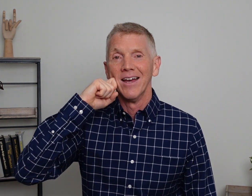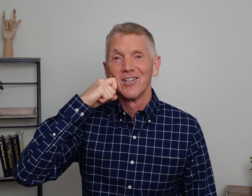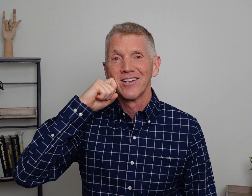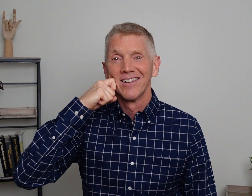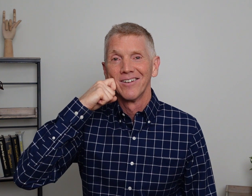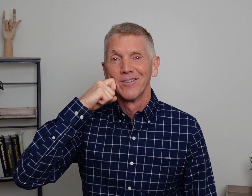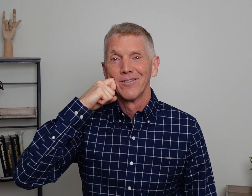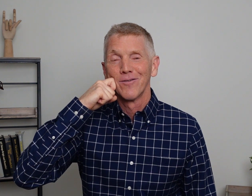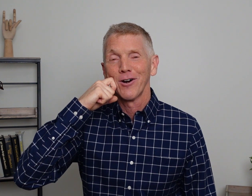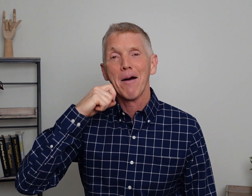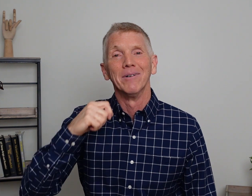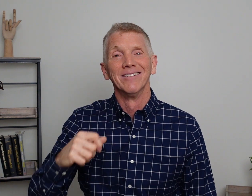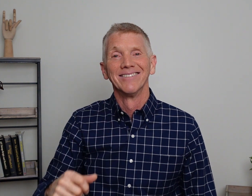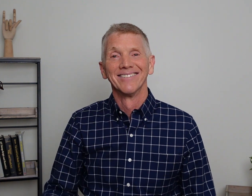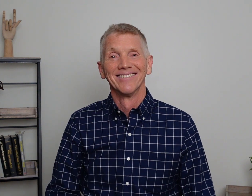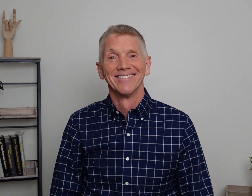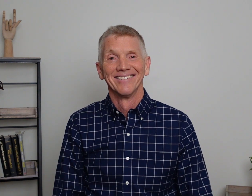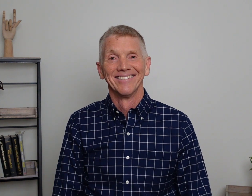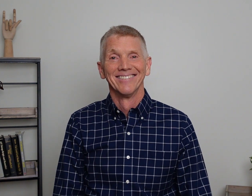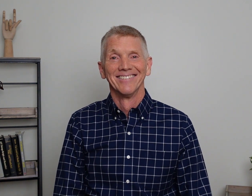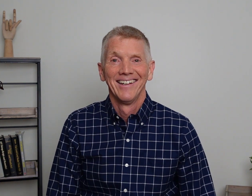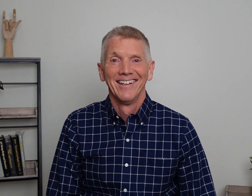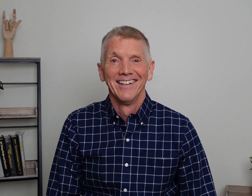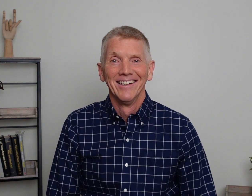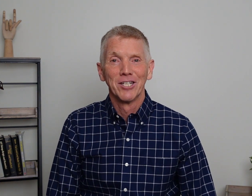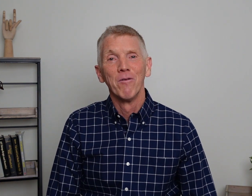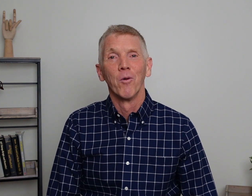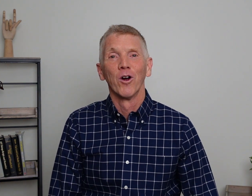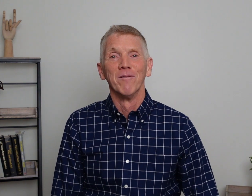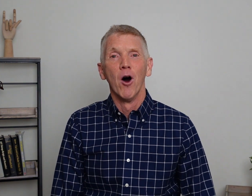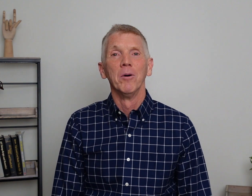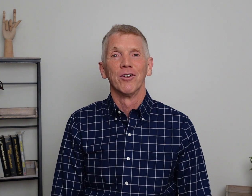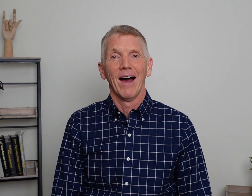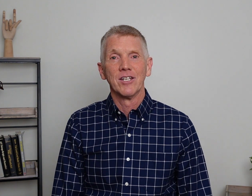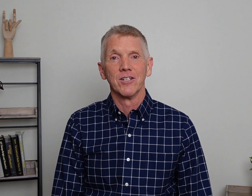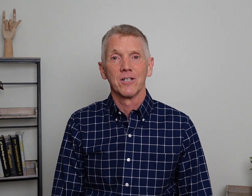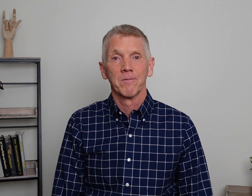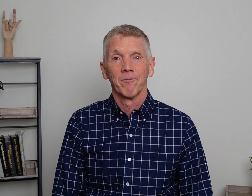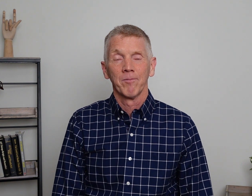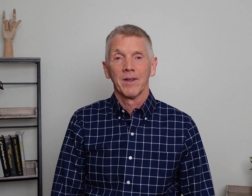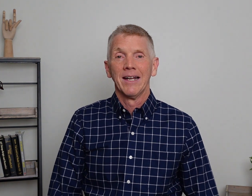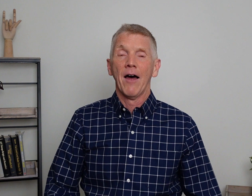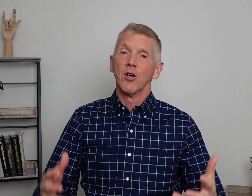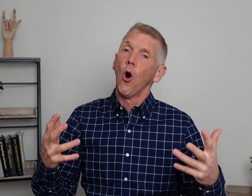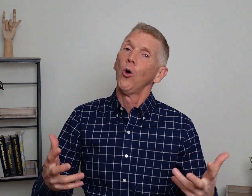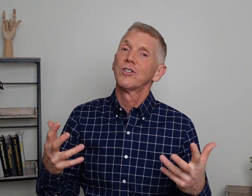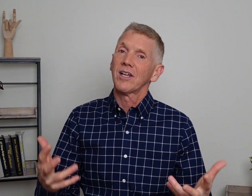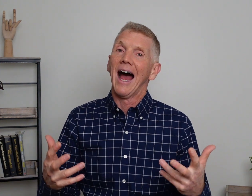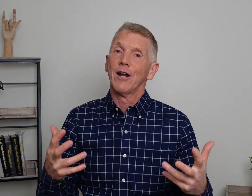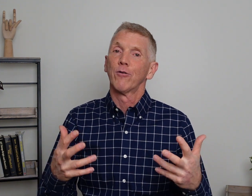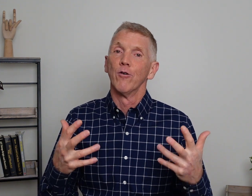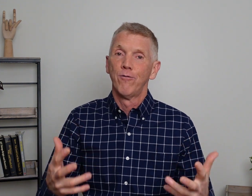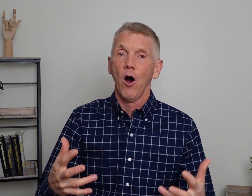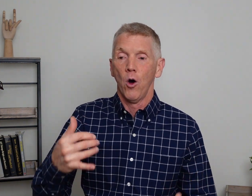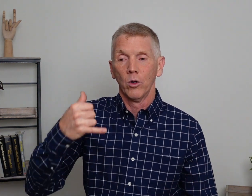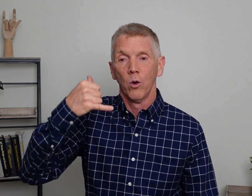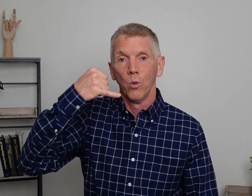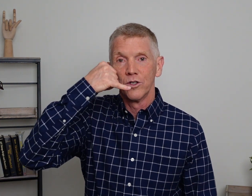this for Apple. Let's move to the world of mobile devices. Now the old sign for a phone was